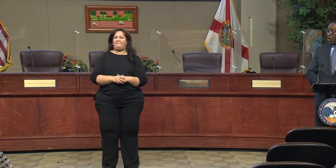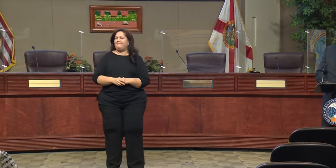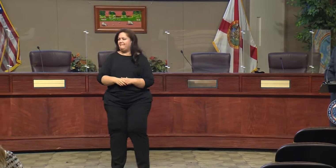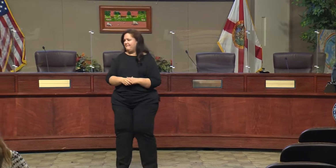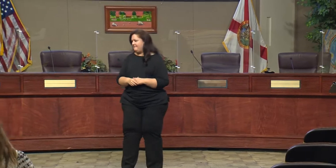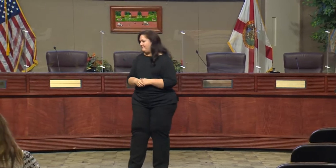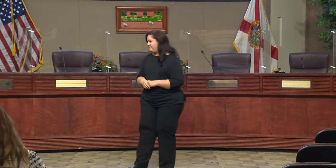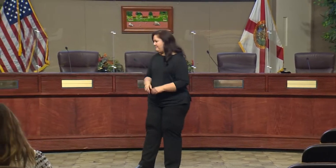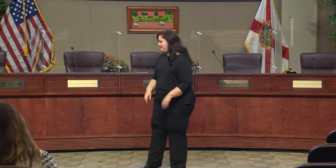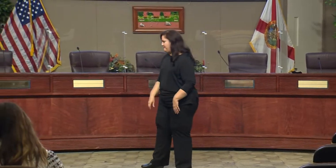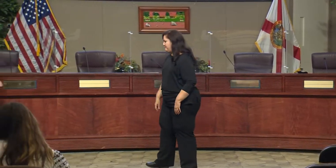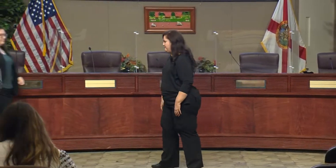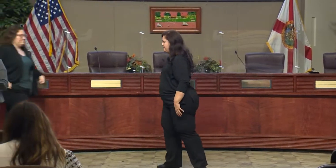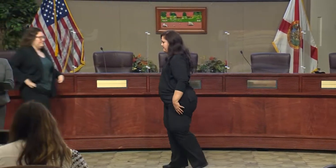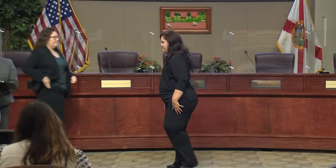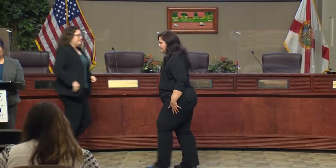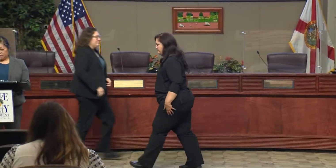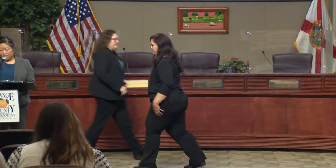the Department of Health.